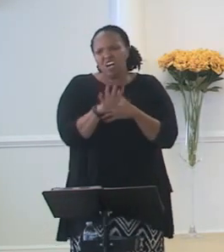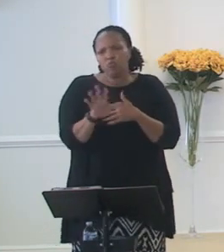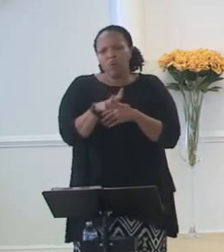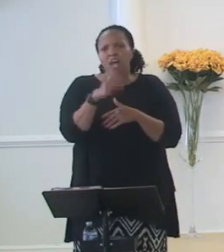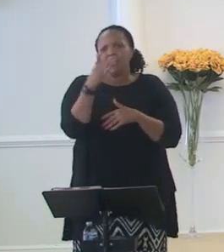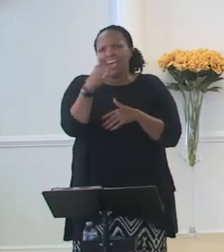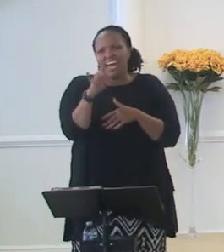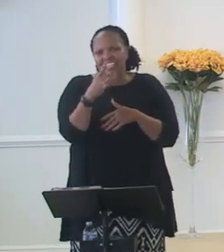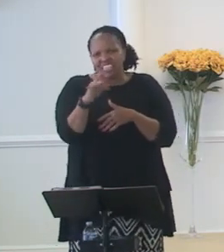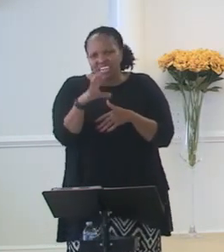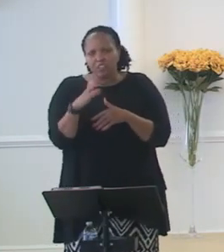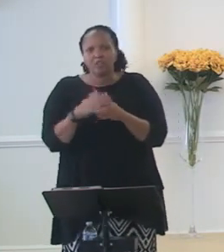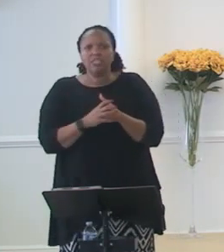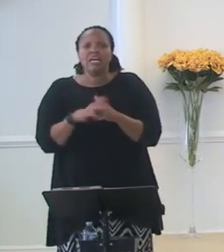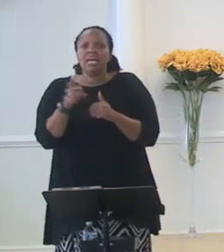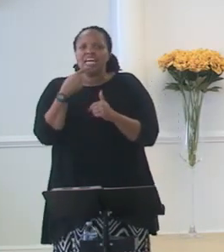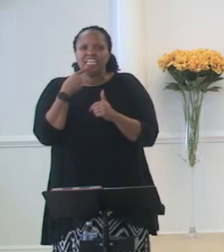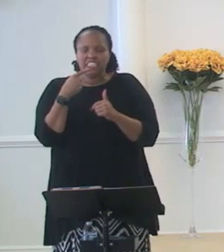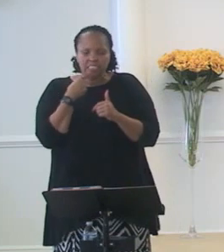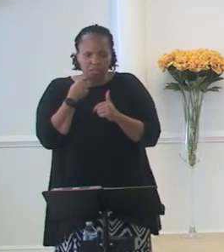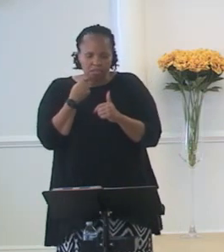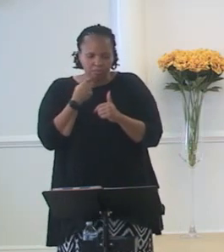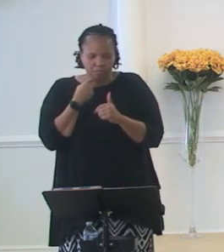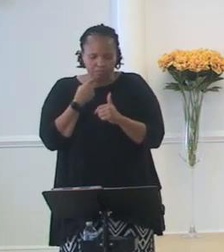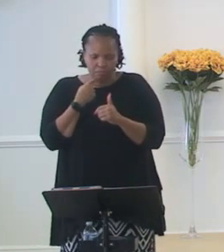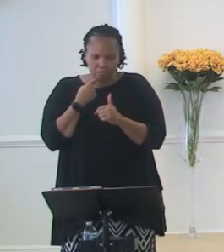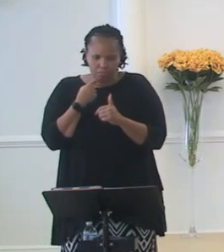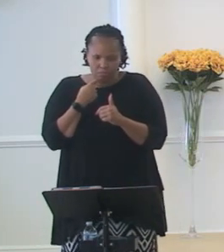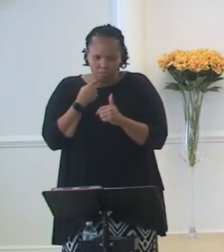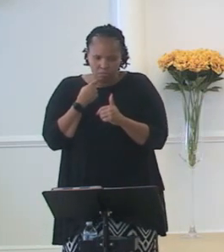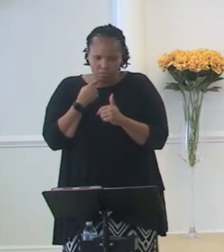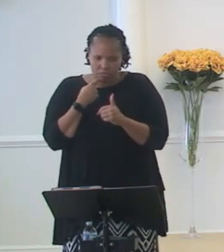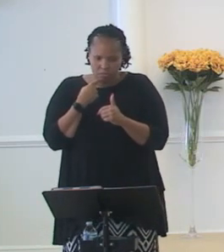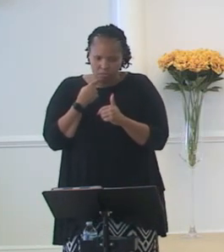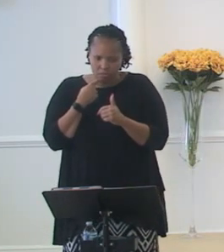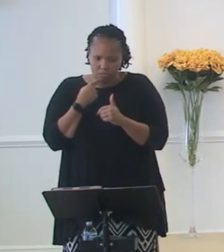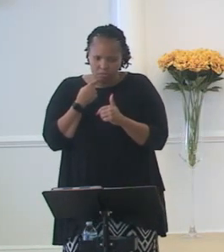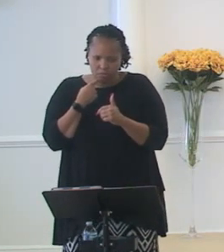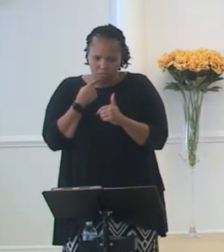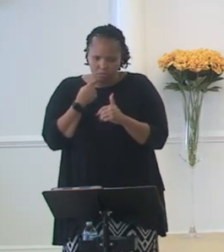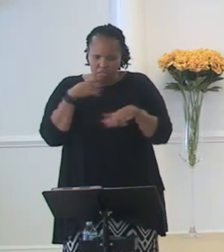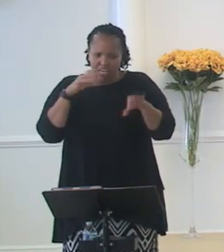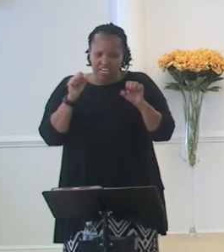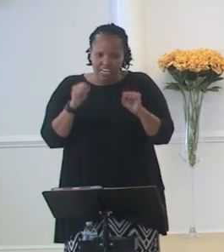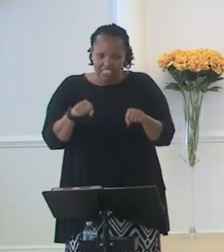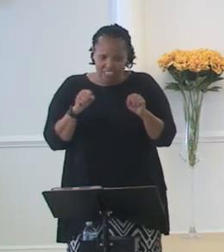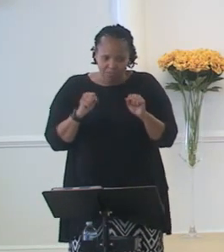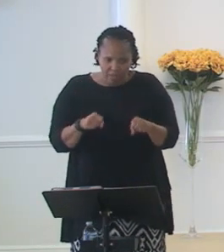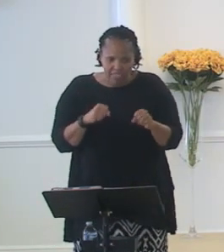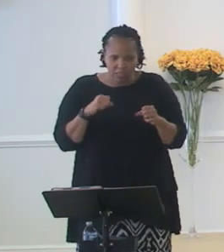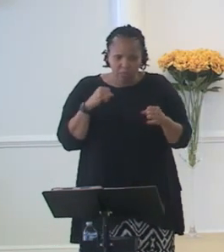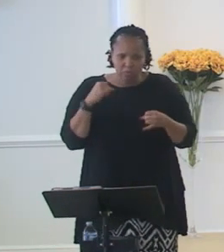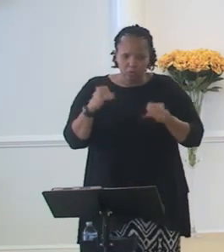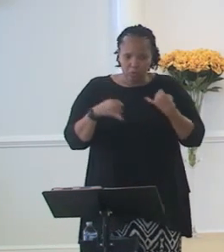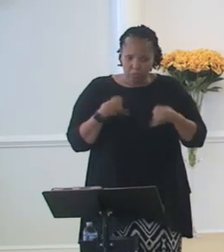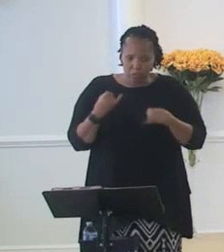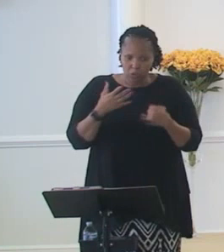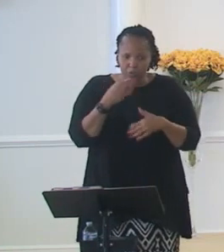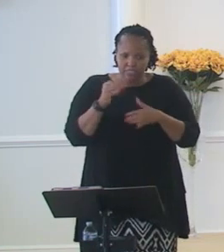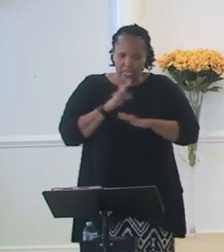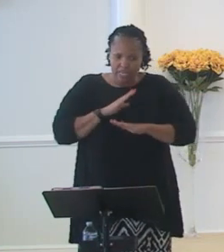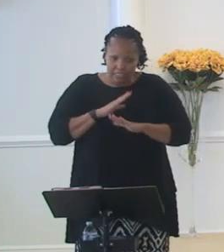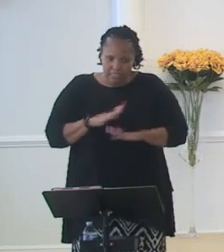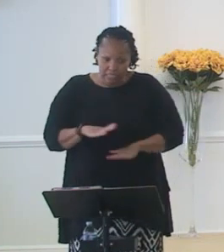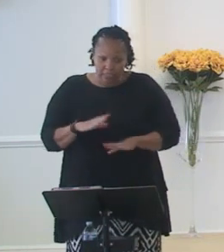what he said. He said, hence in the kingdom of God, it is possible to be joyous and contented,